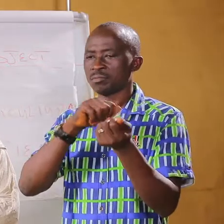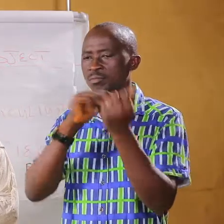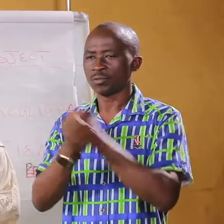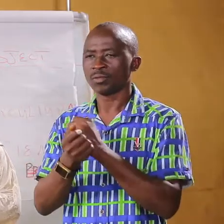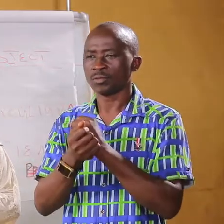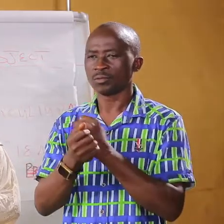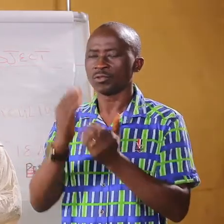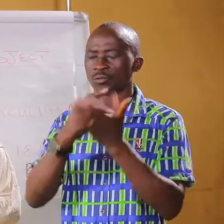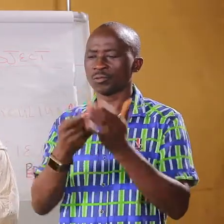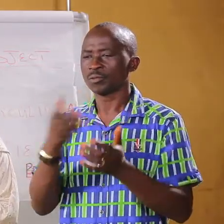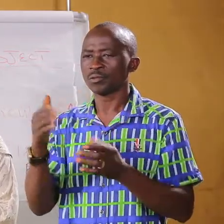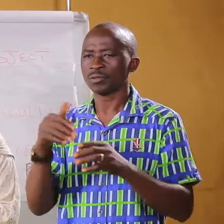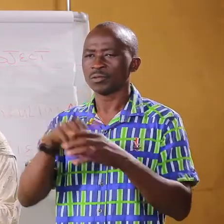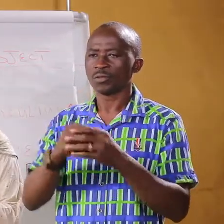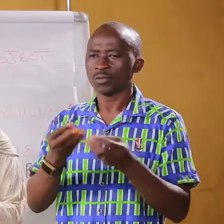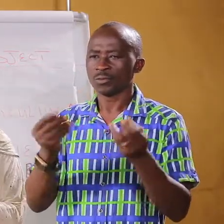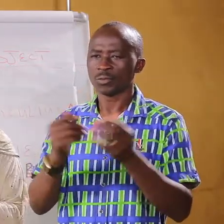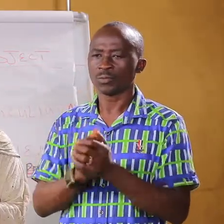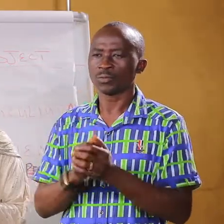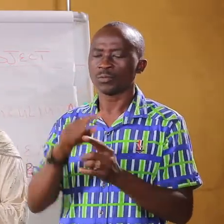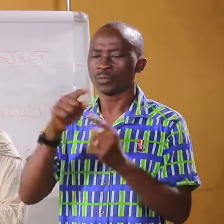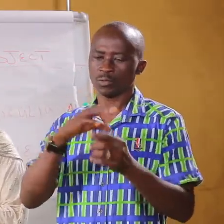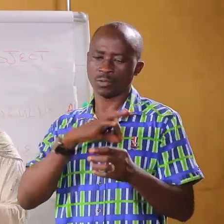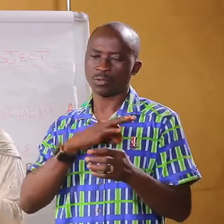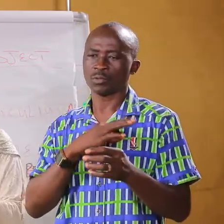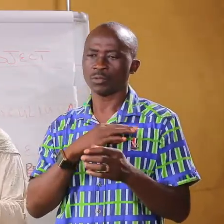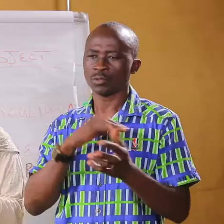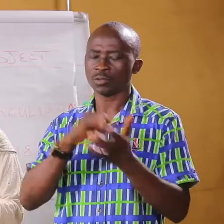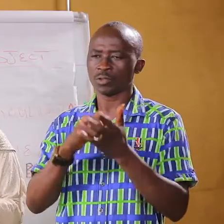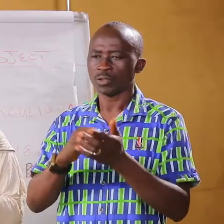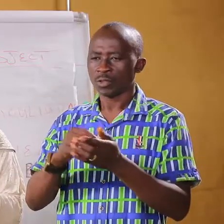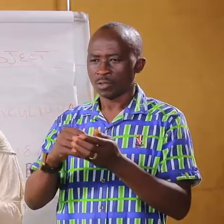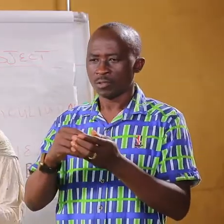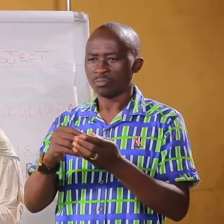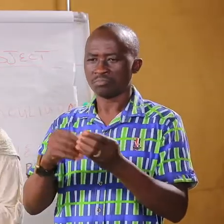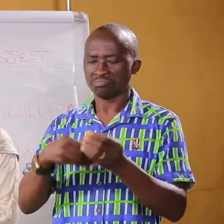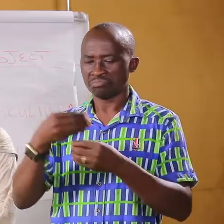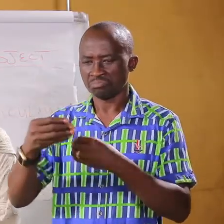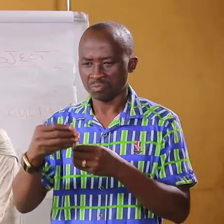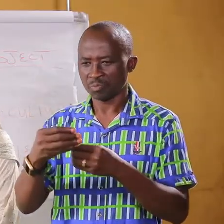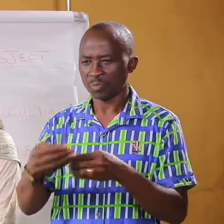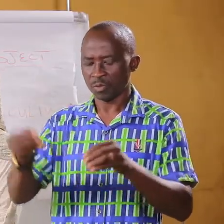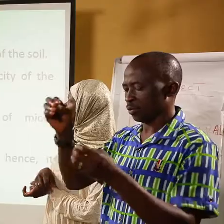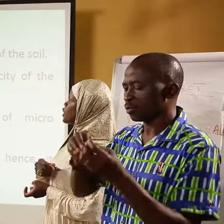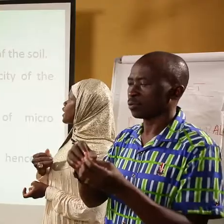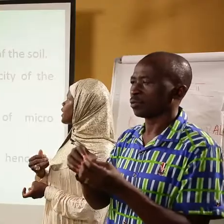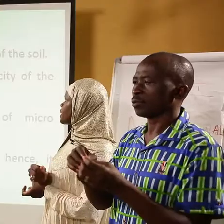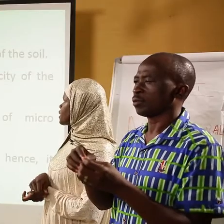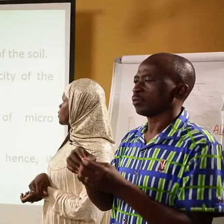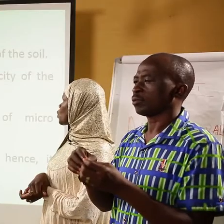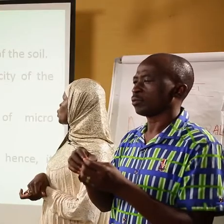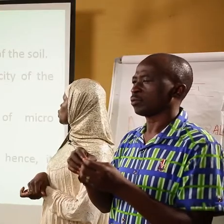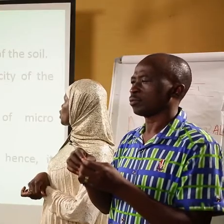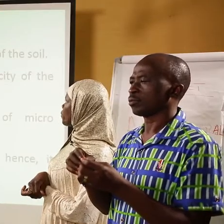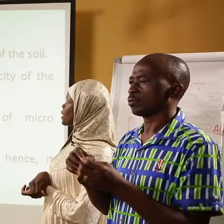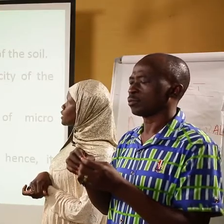nutrients that are being exhausted from the soil. When you apply the fertilizer, it replaces it, it supplements it. Number two, it enhances